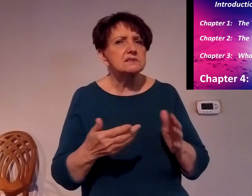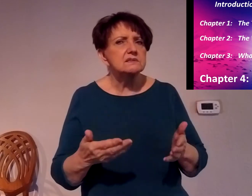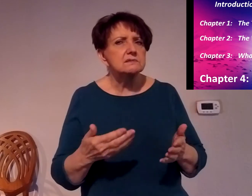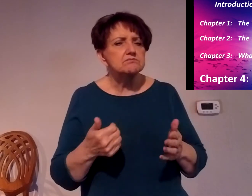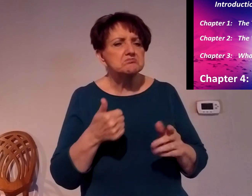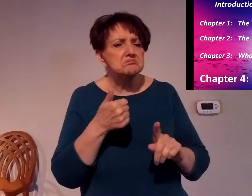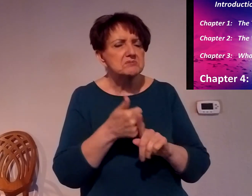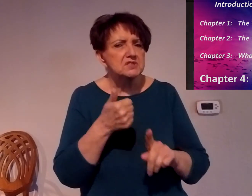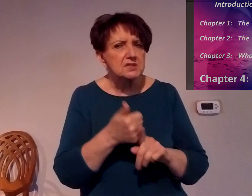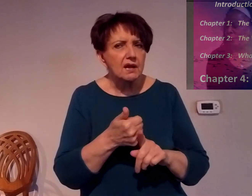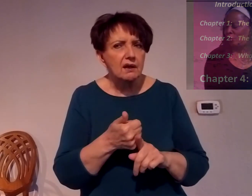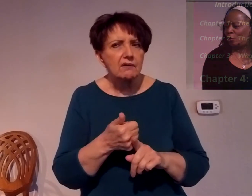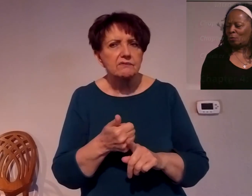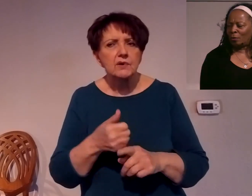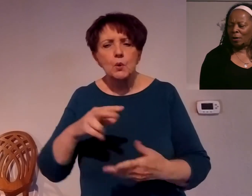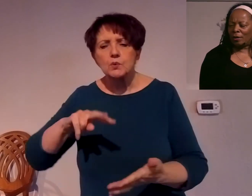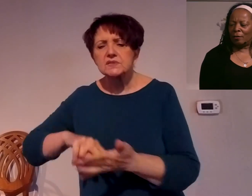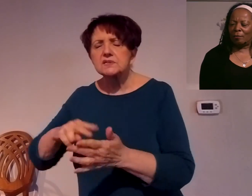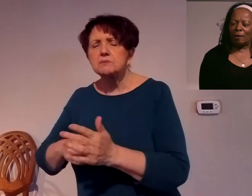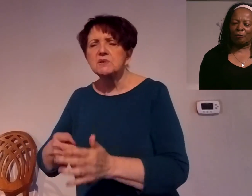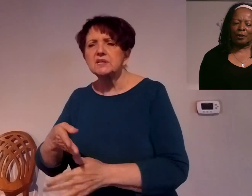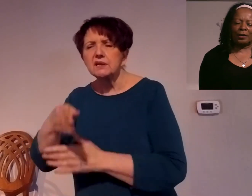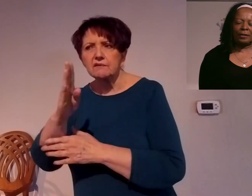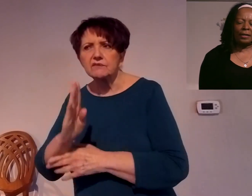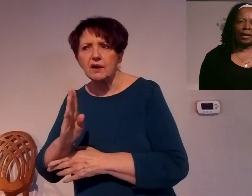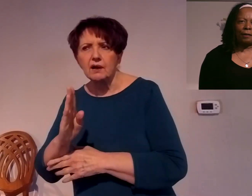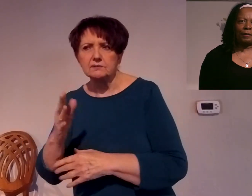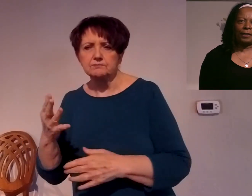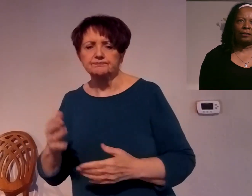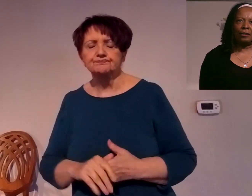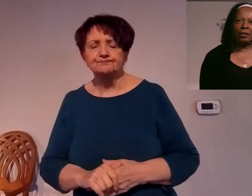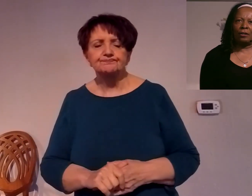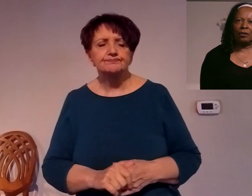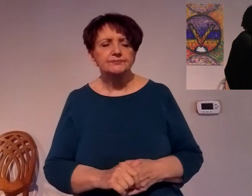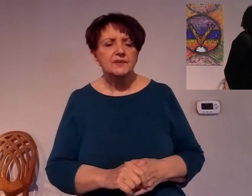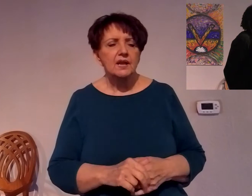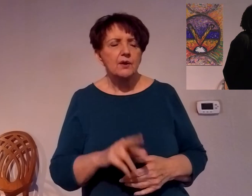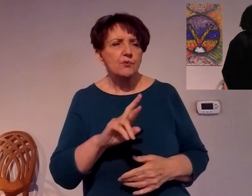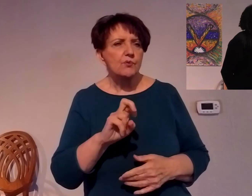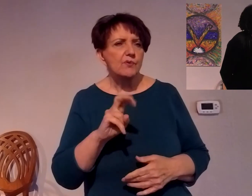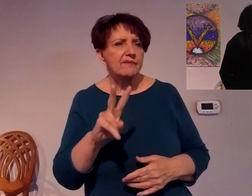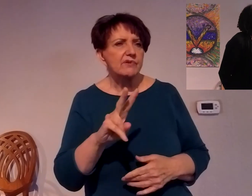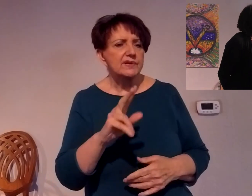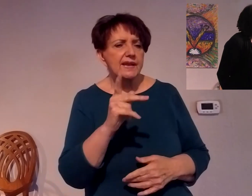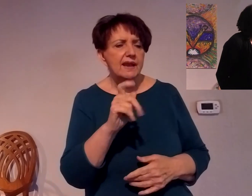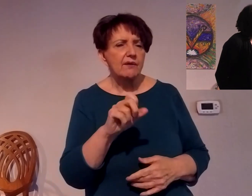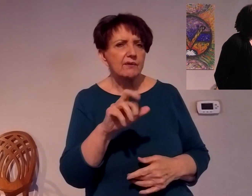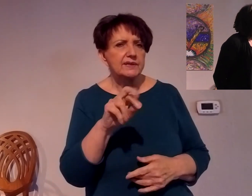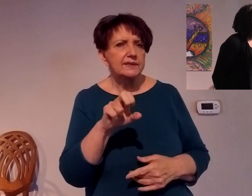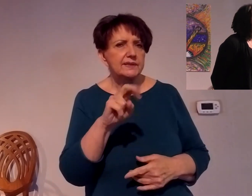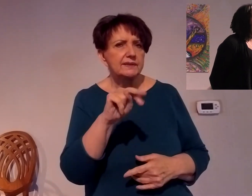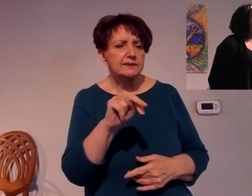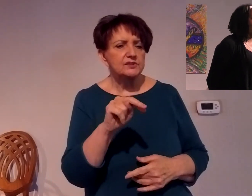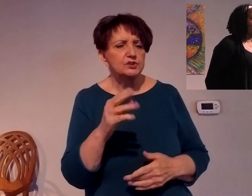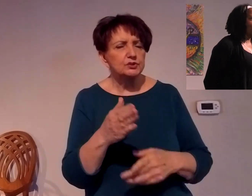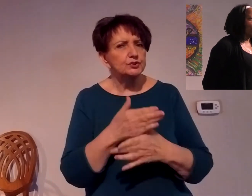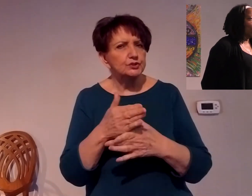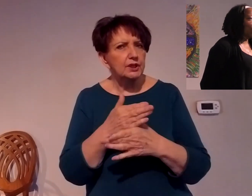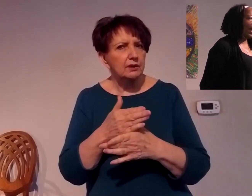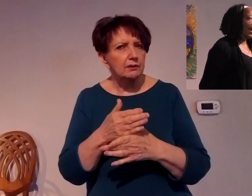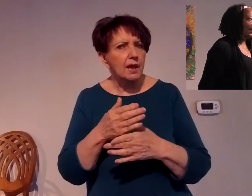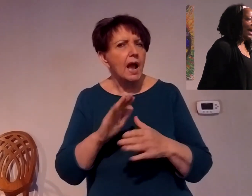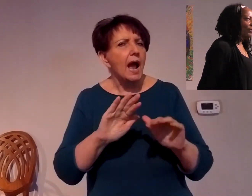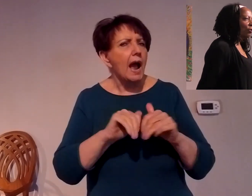Spirit? Chapter 2, or week 2, Reverend Karen shared with us the way it works,